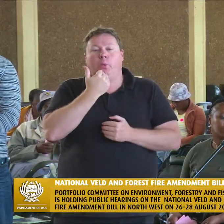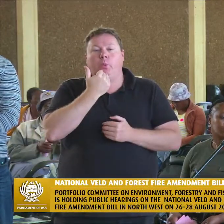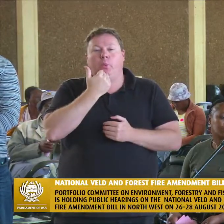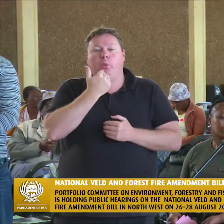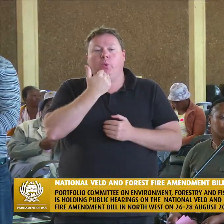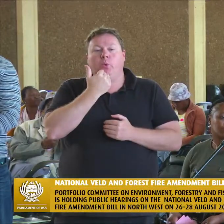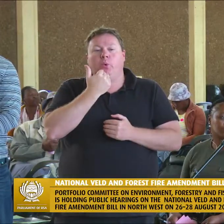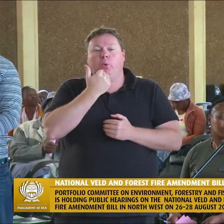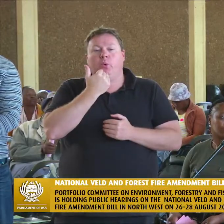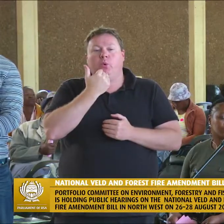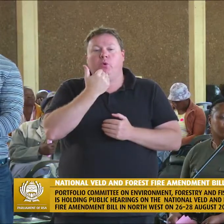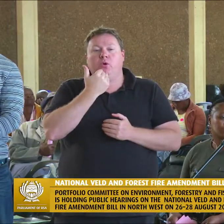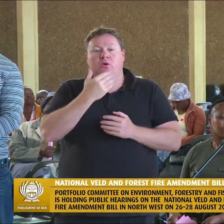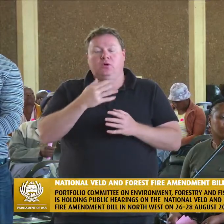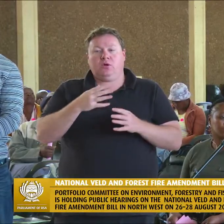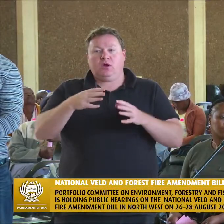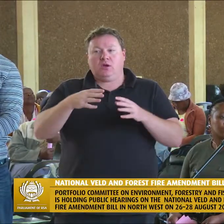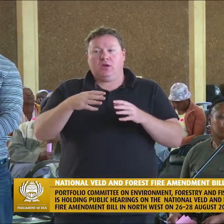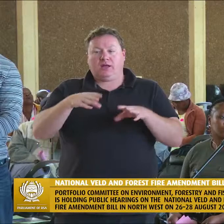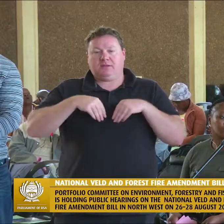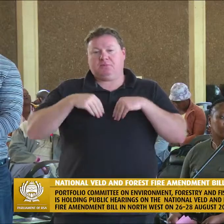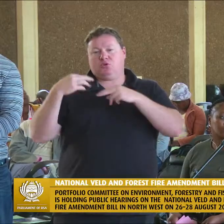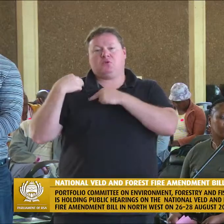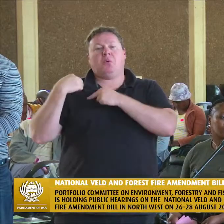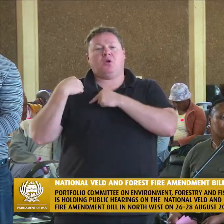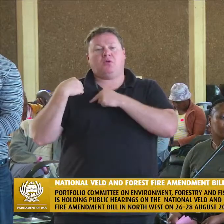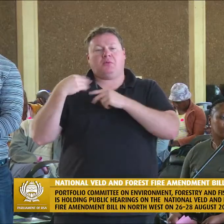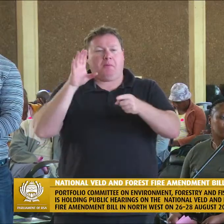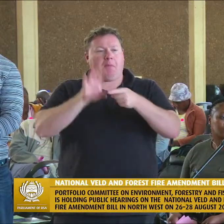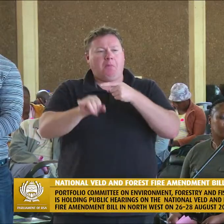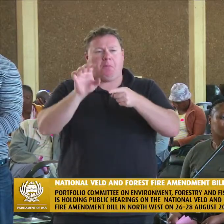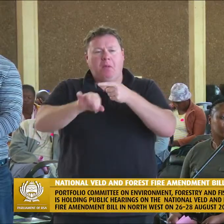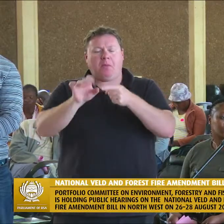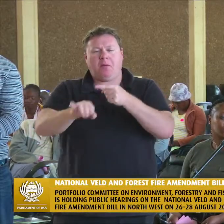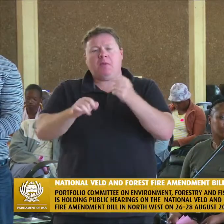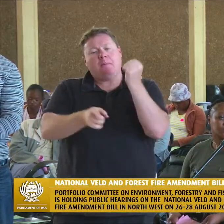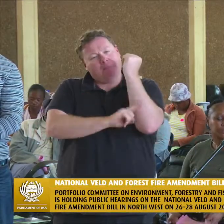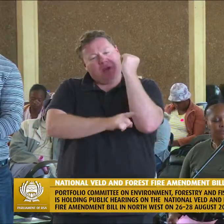steps against people who are creating fires deliberately